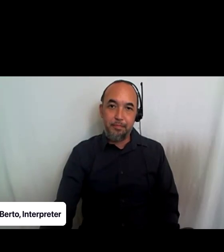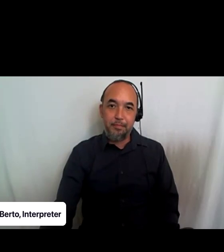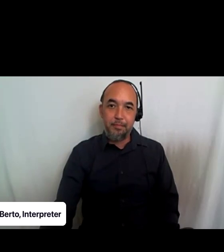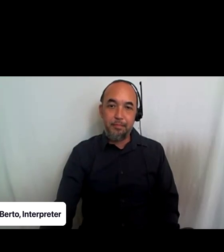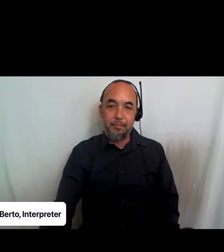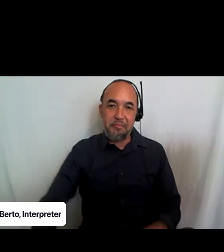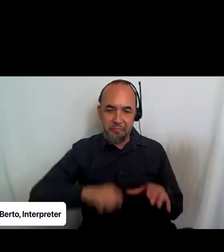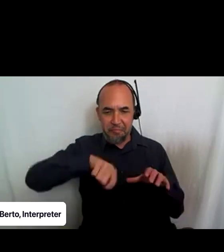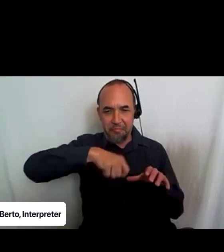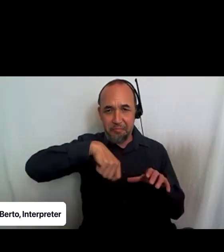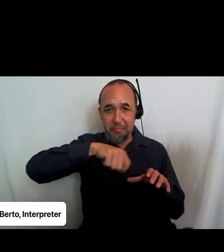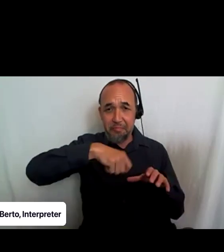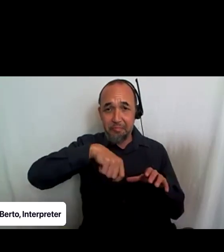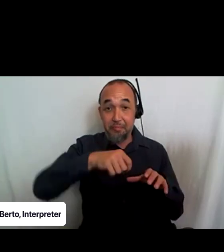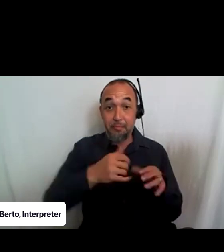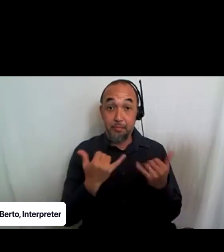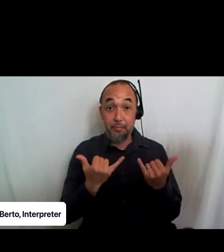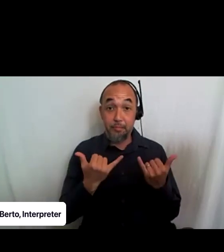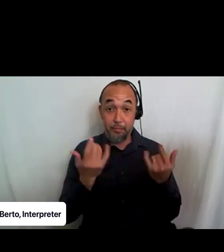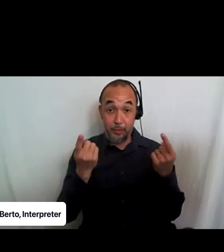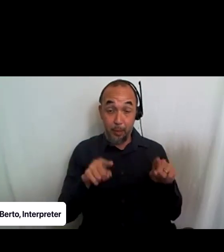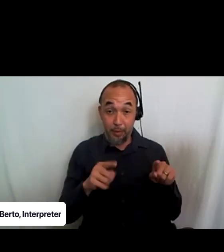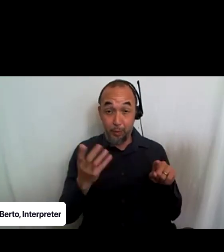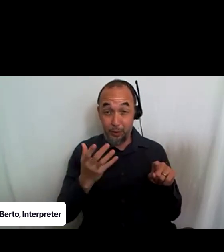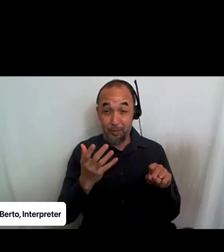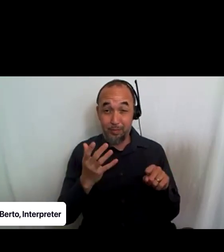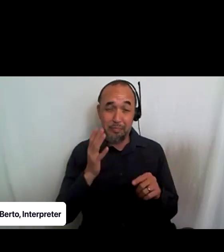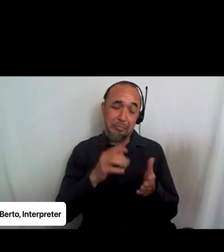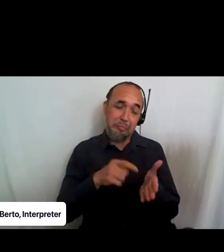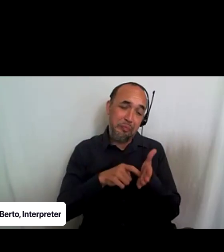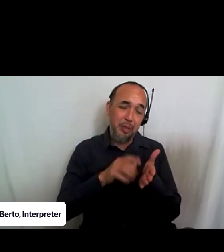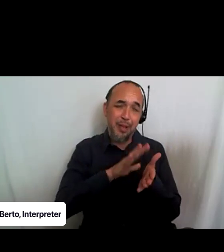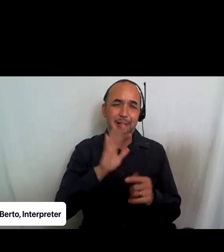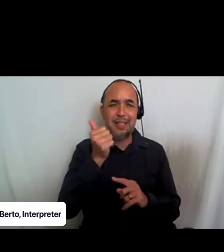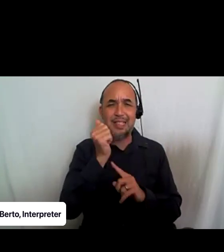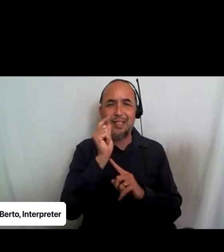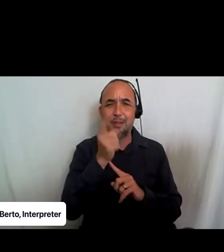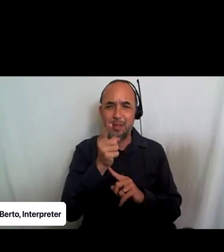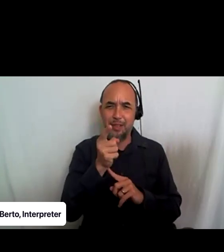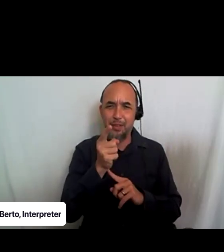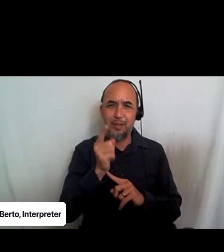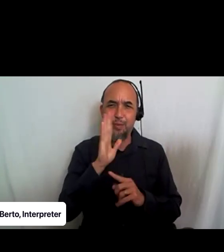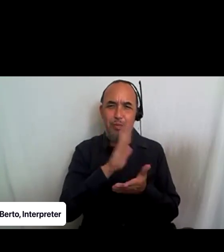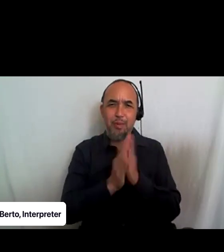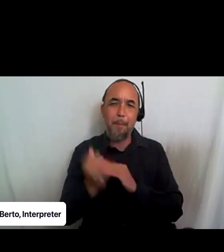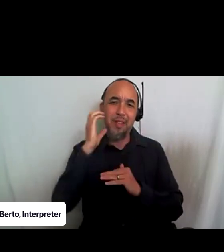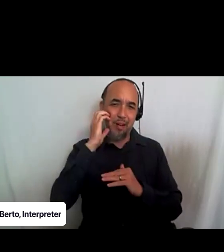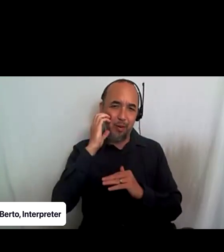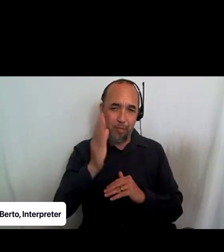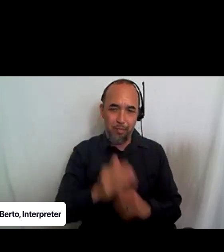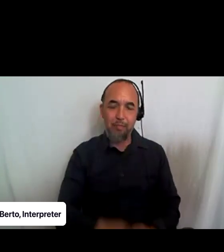And now what's going to happen is that it's going to cook in about 10 minutes. It's going to start thickening up. And